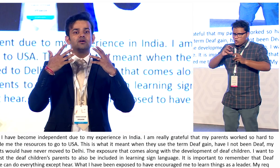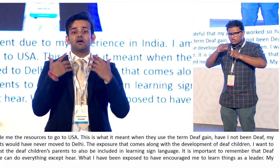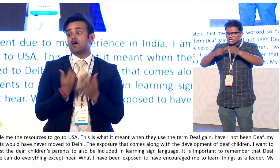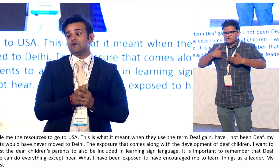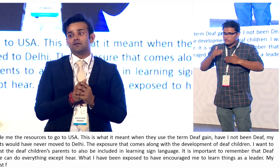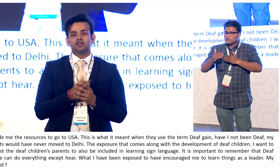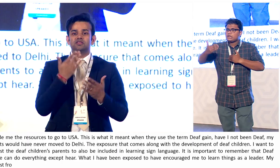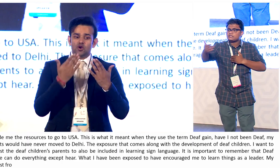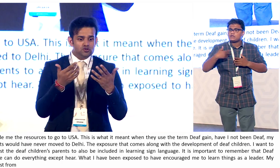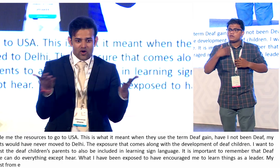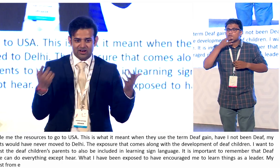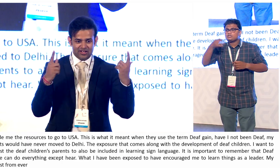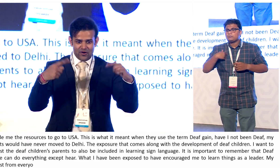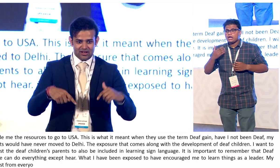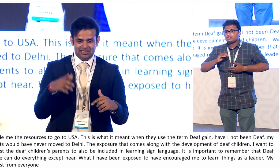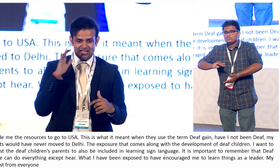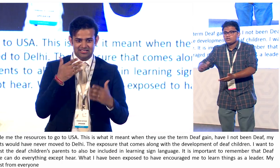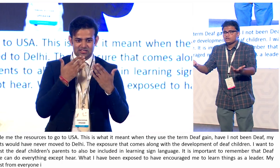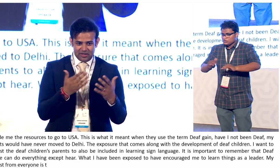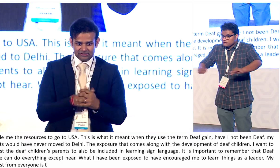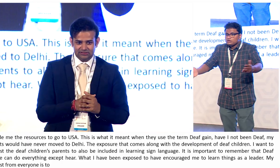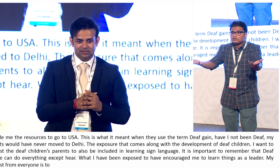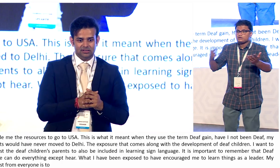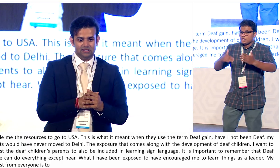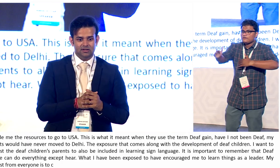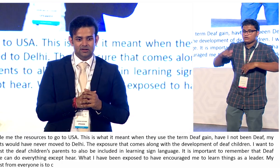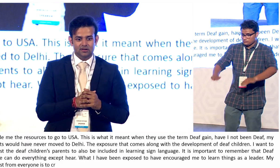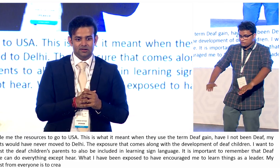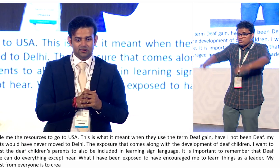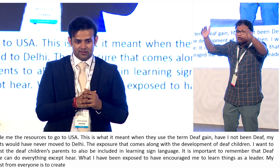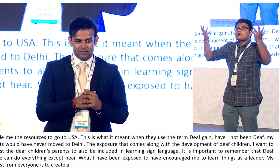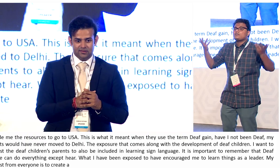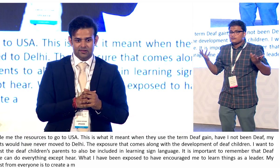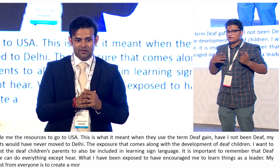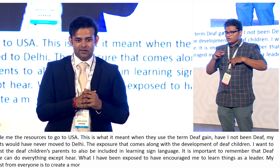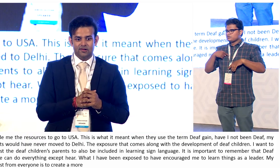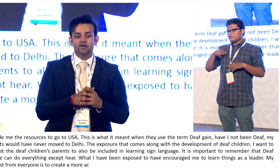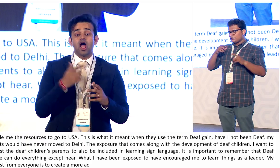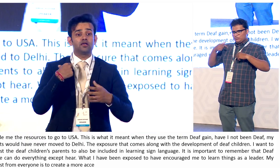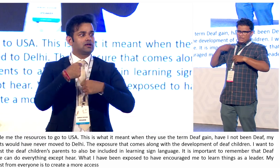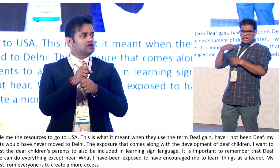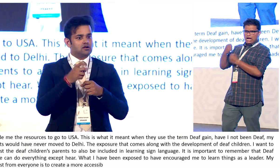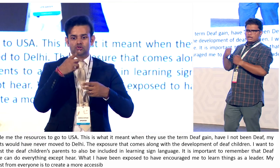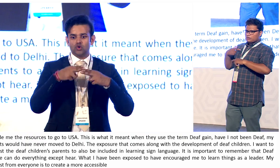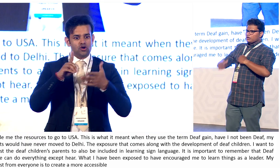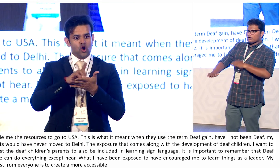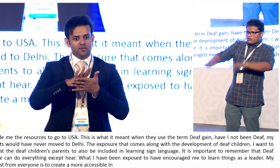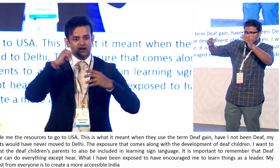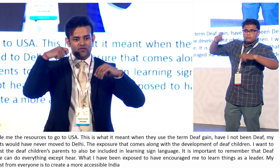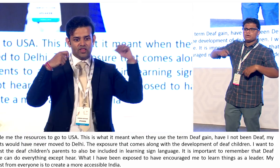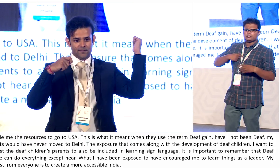our children, those of us in the room and those of us coming after us. I appreciate greatly the opportunity to be here